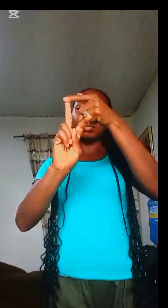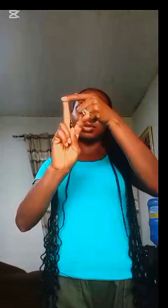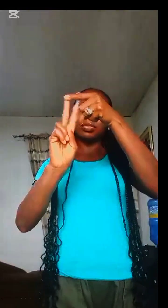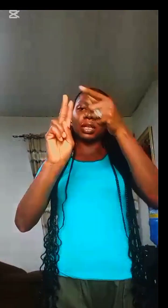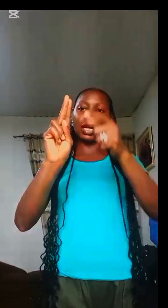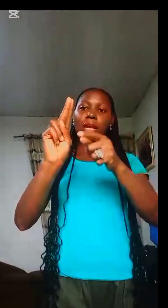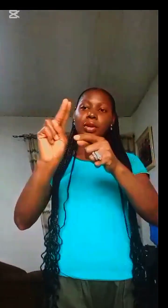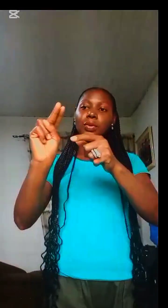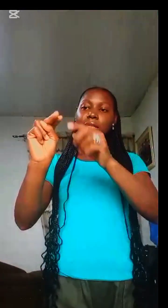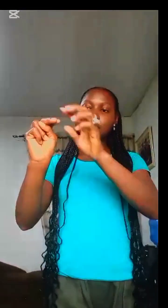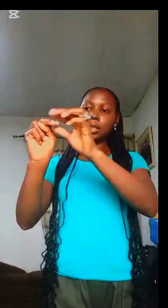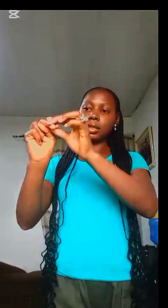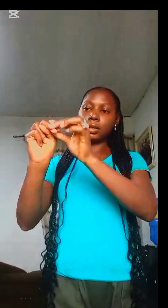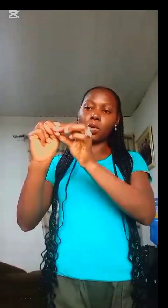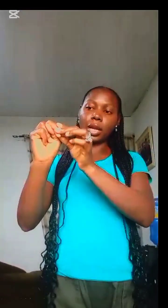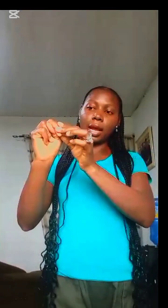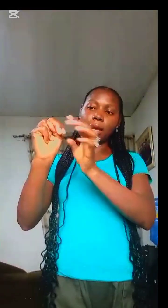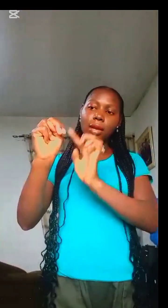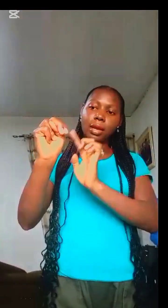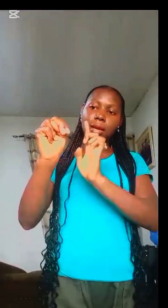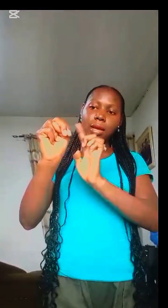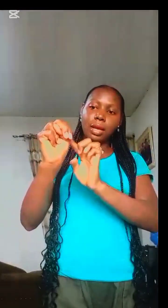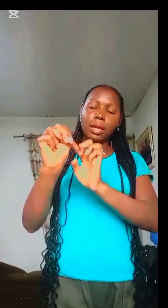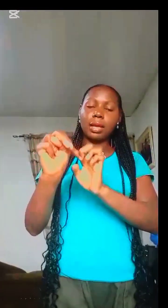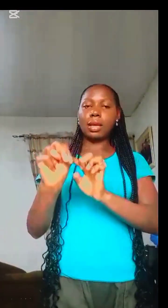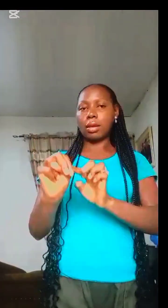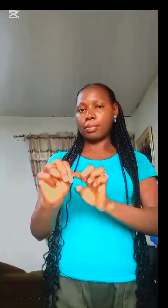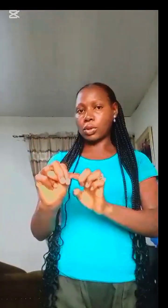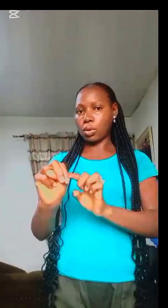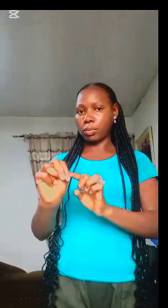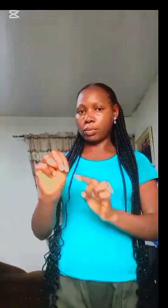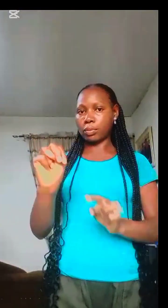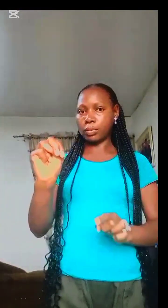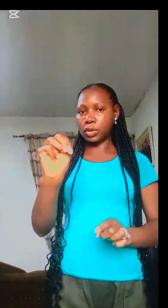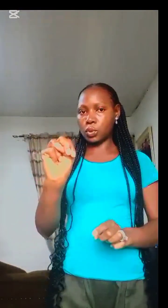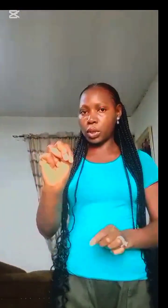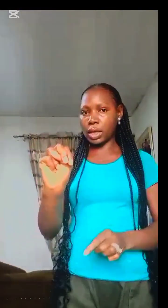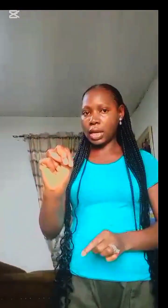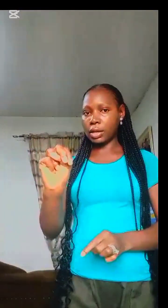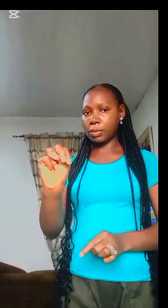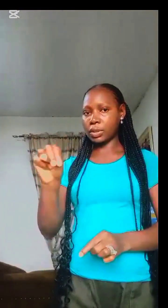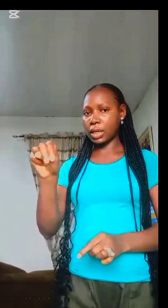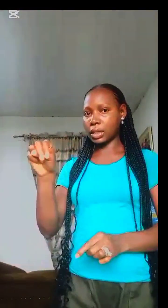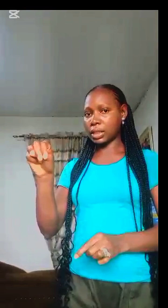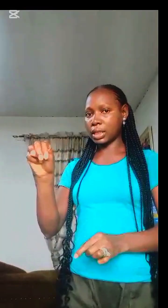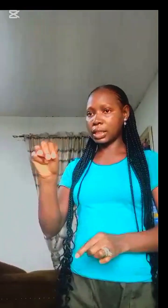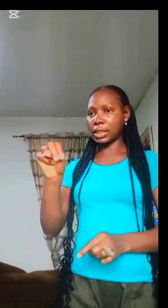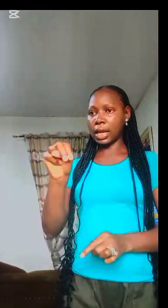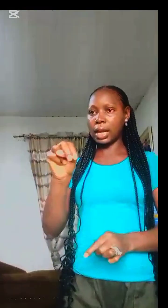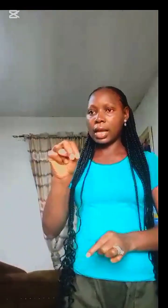middle finger resting on our thumb this way represents letter